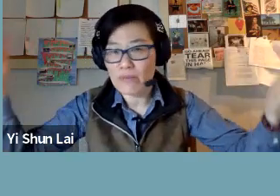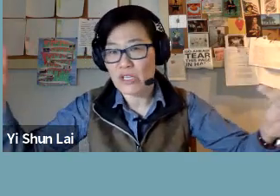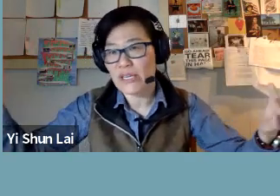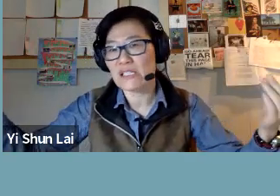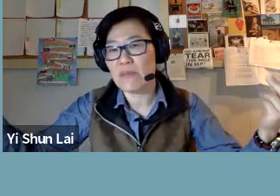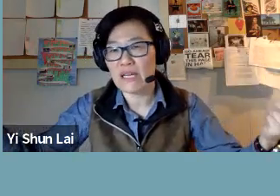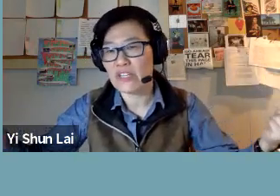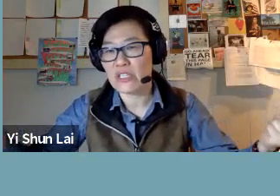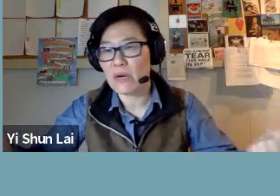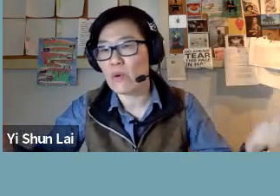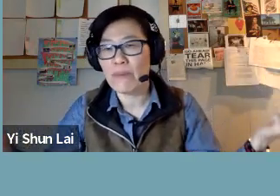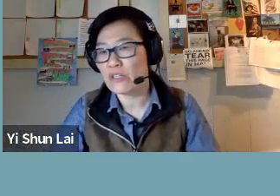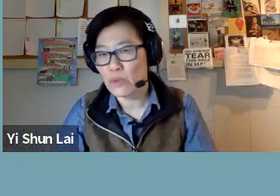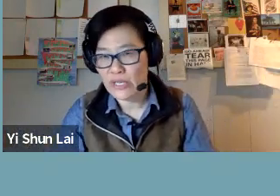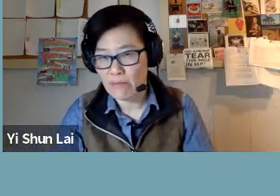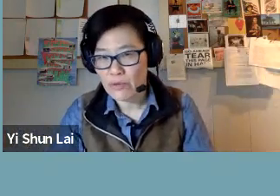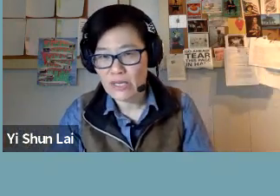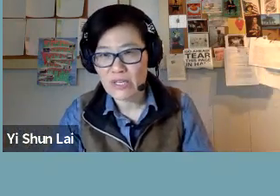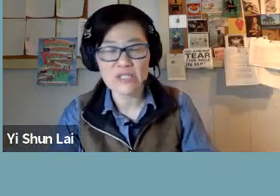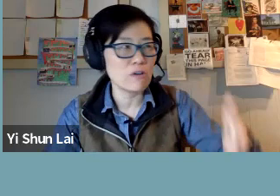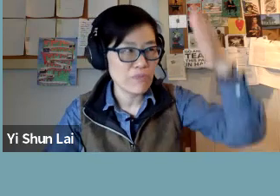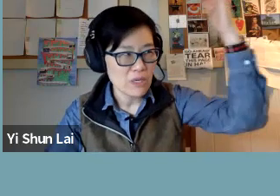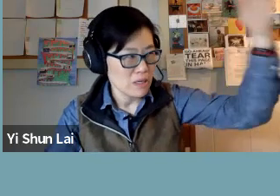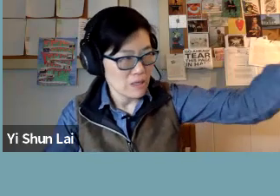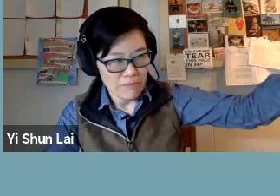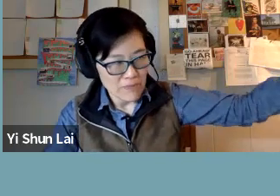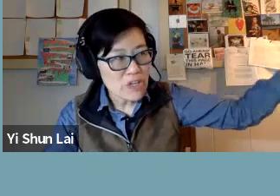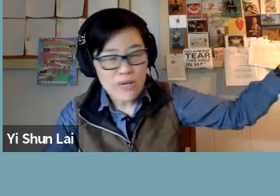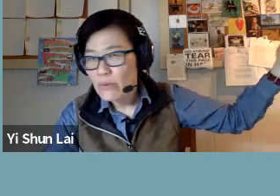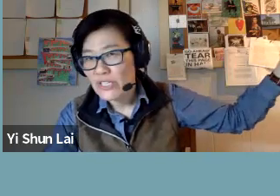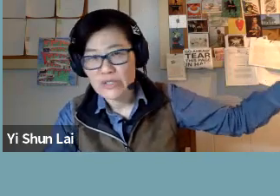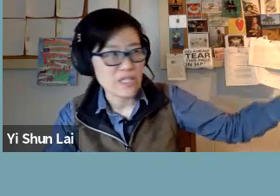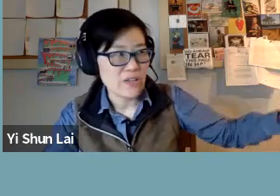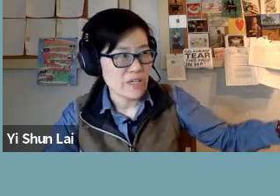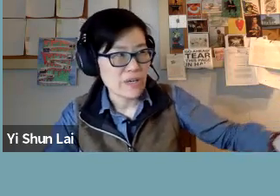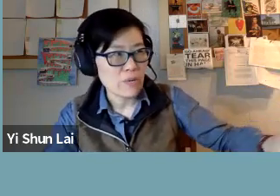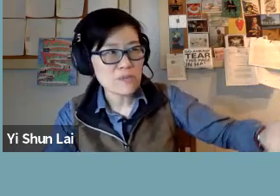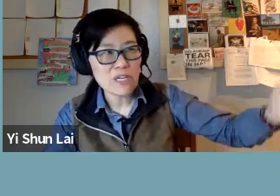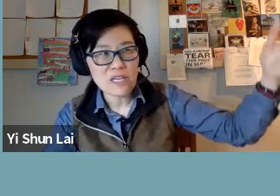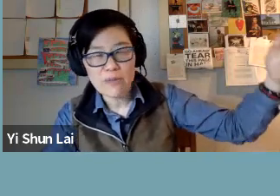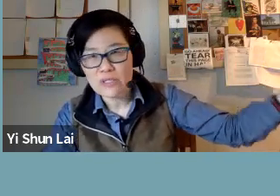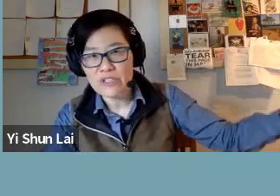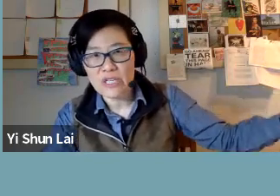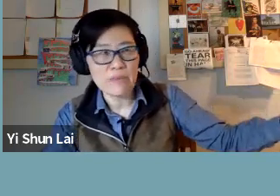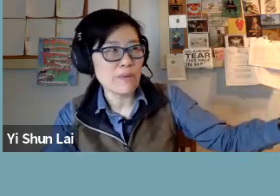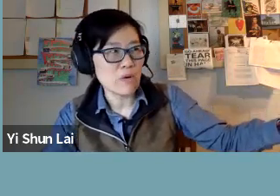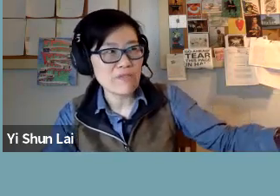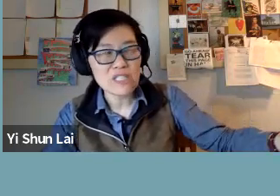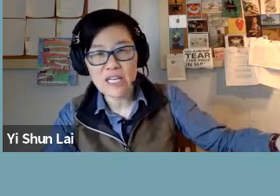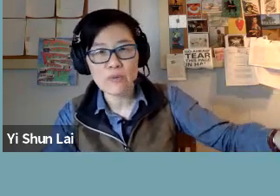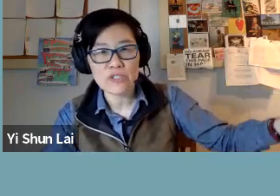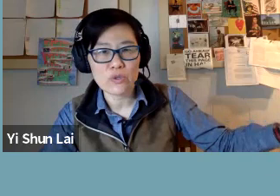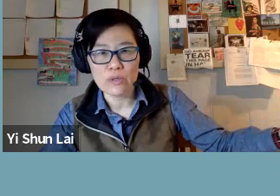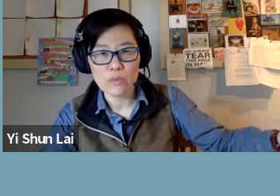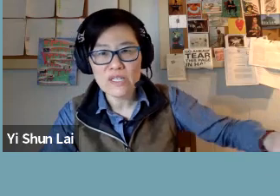Nemo's father, Marlin, has to make a decision about what matters more to him, right? Okay, so in your head, we can do this together, right? Okay, once upon a time, there was a fish named Nemo. Every